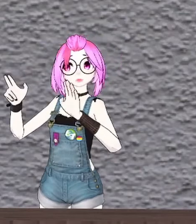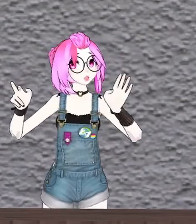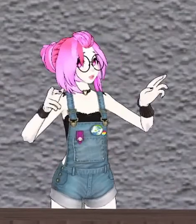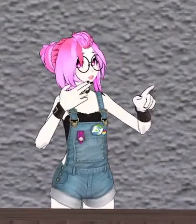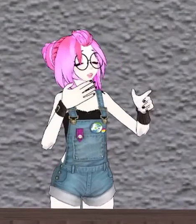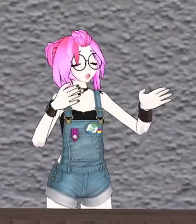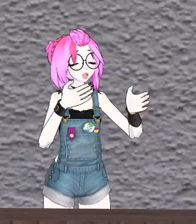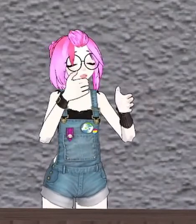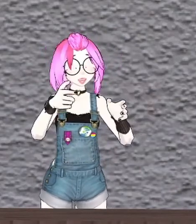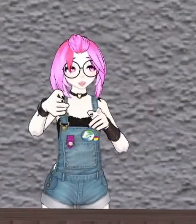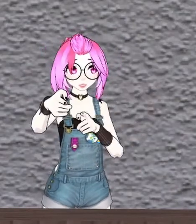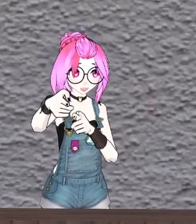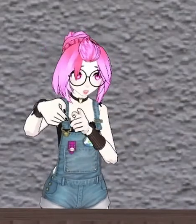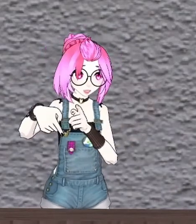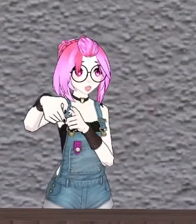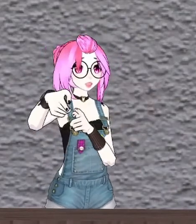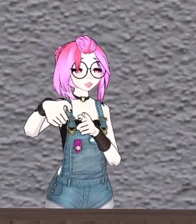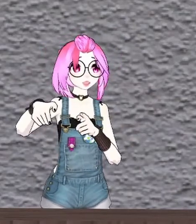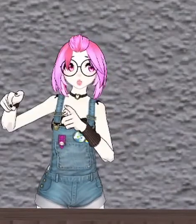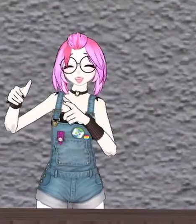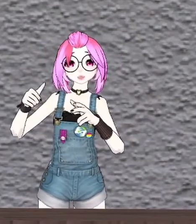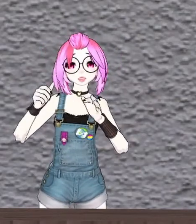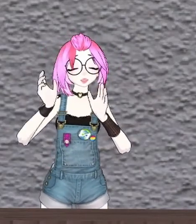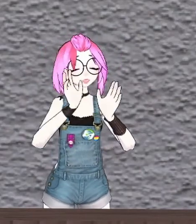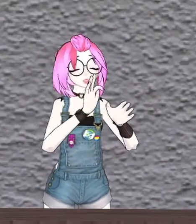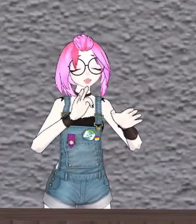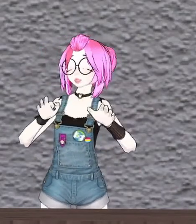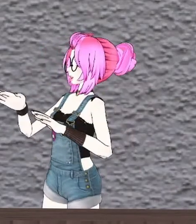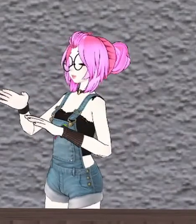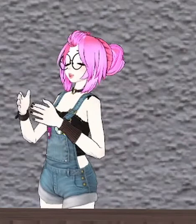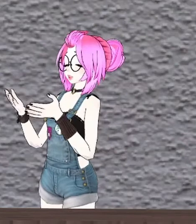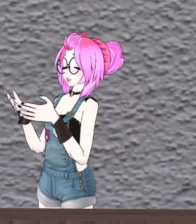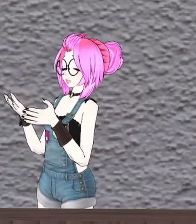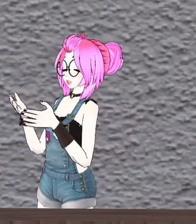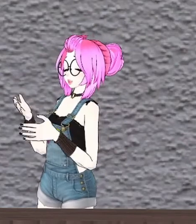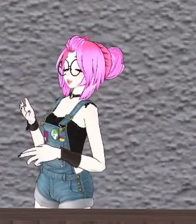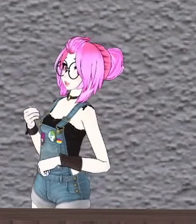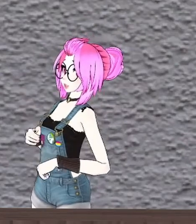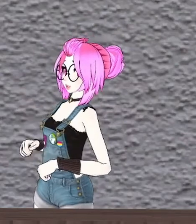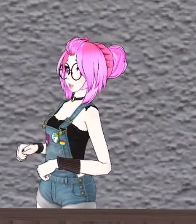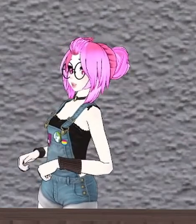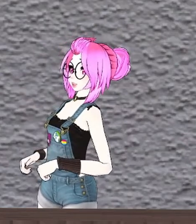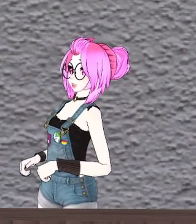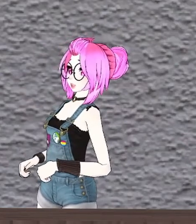on. It will help me if you guys just go in a line, so that way I don't miss anybody. Okay, what were you saying, Cherry?